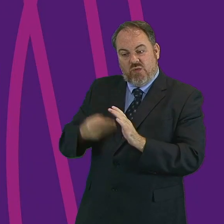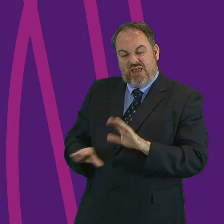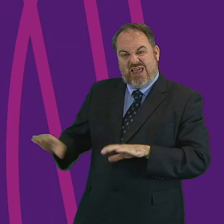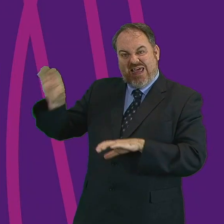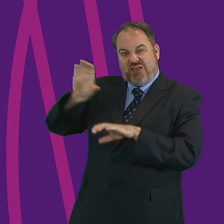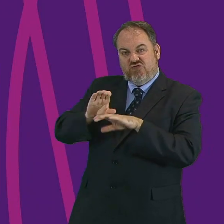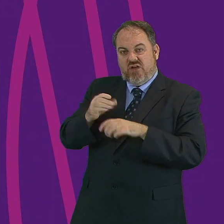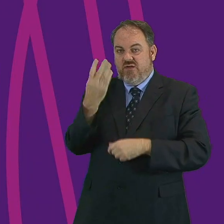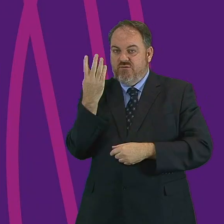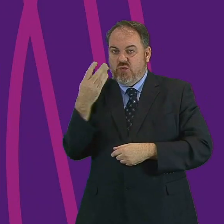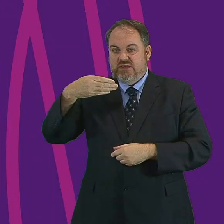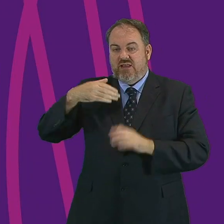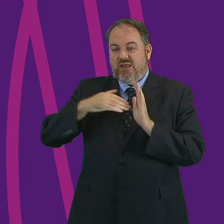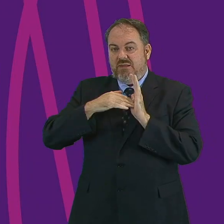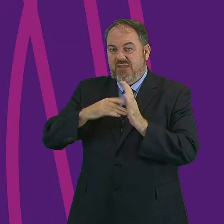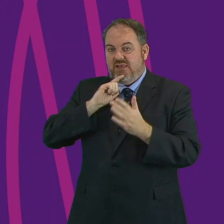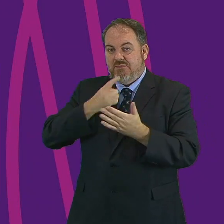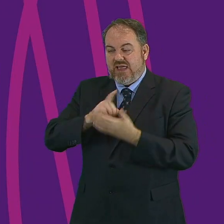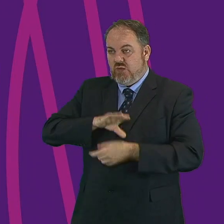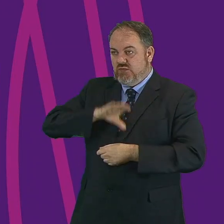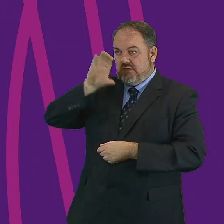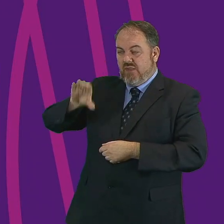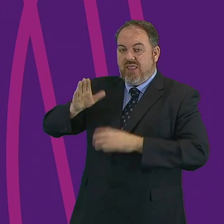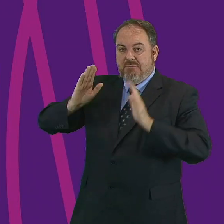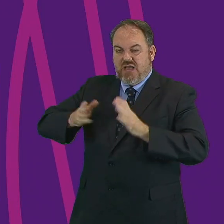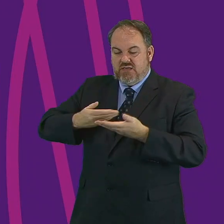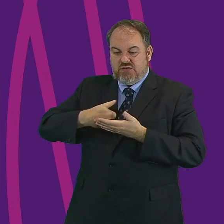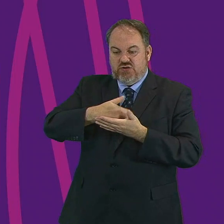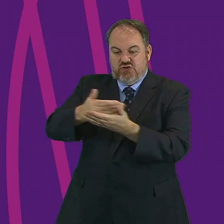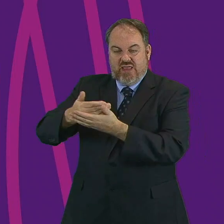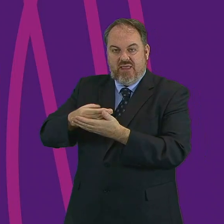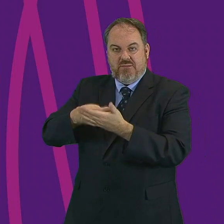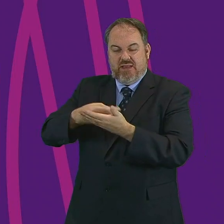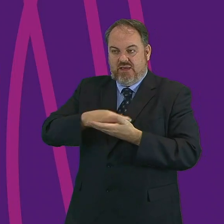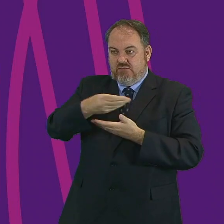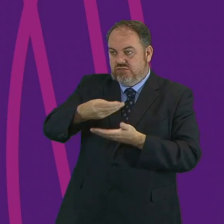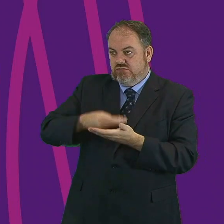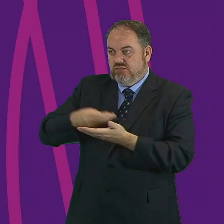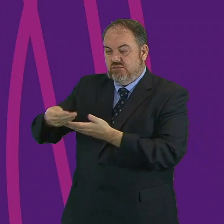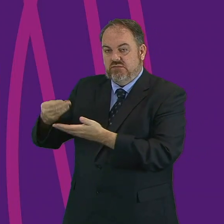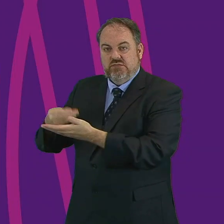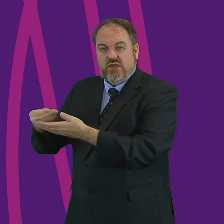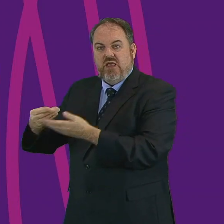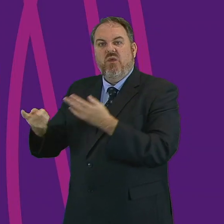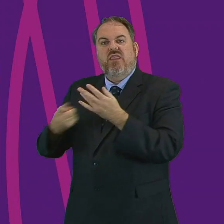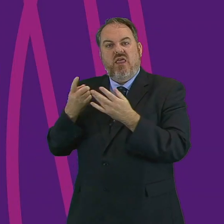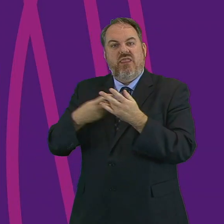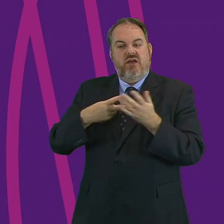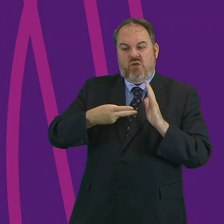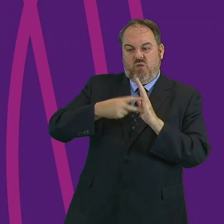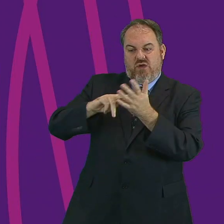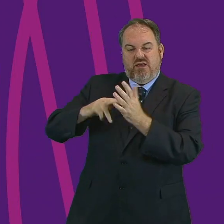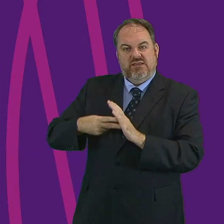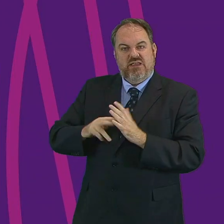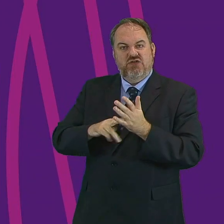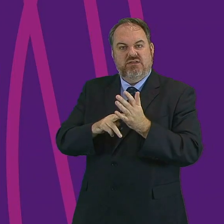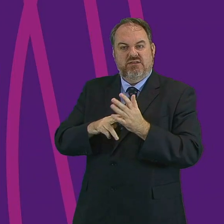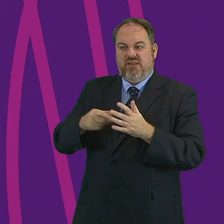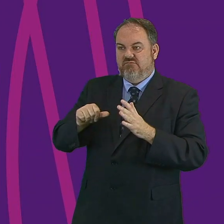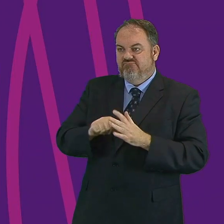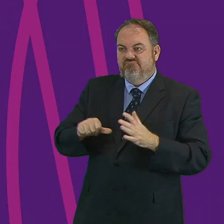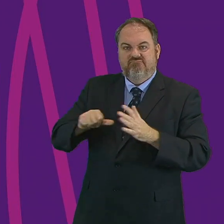Thank you, Presiding Officer. To ask the First Minister what the Government's response is to reports that several of Scotland's leisure trusts, which operate sports and other